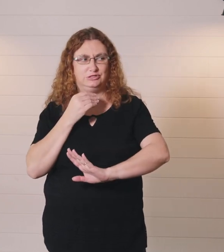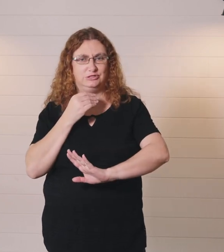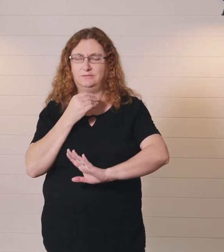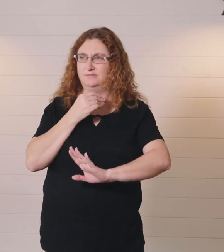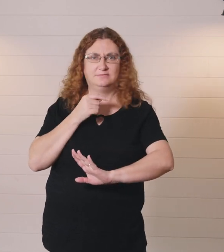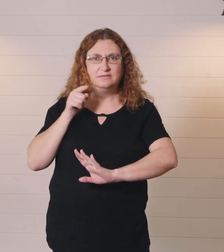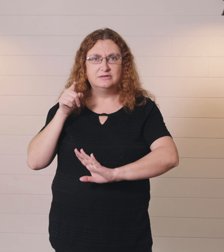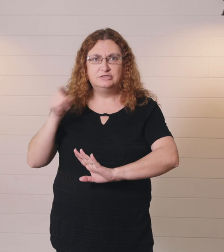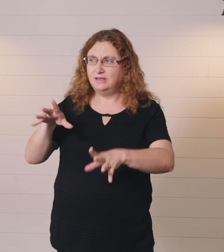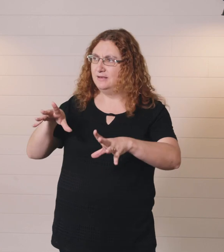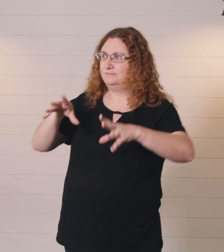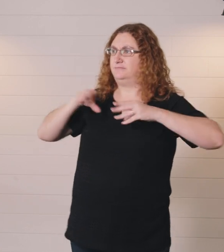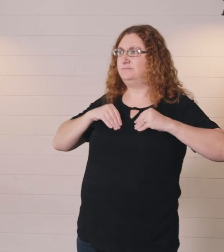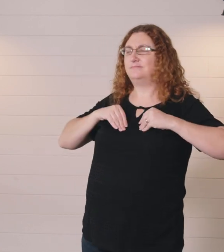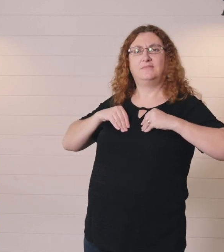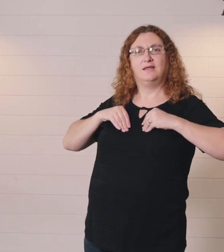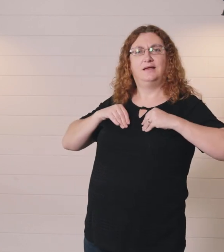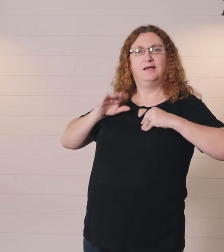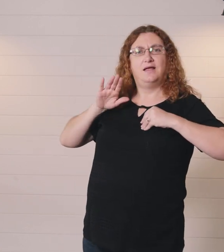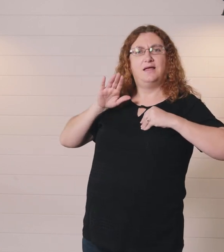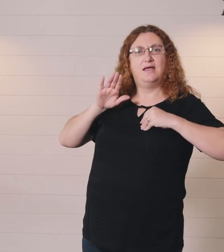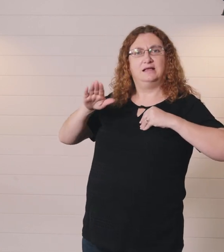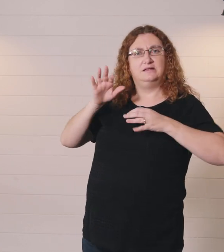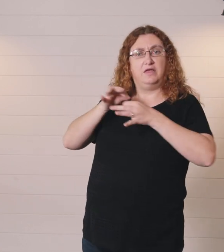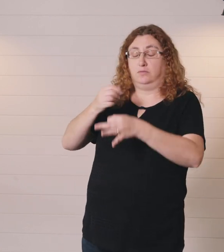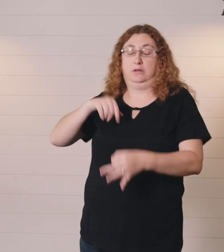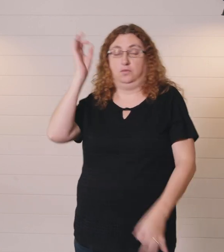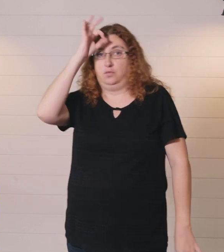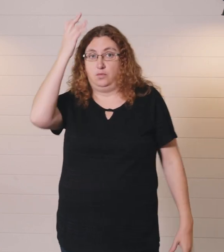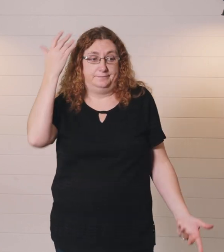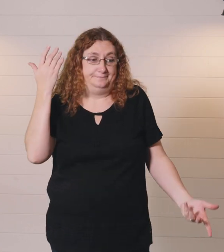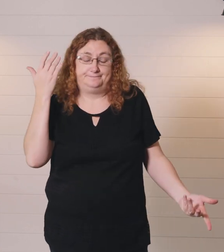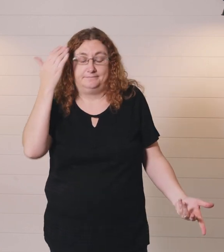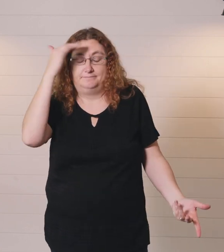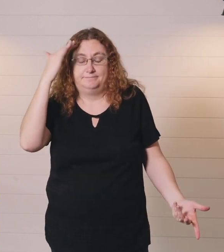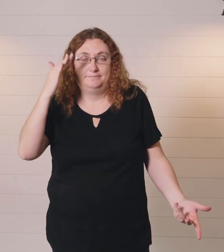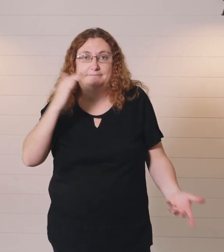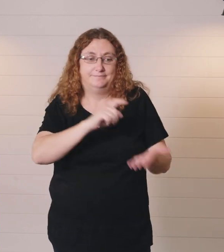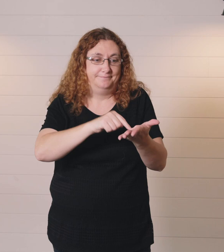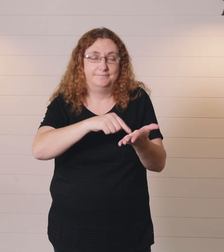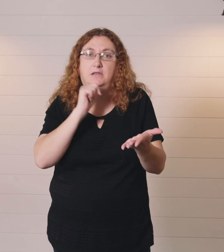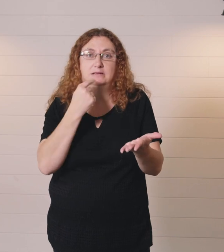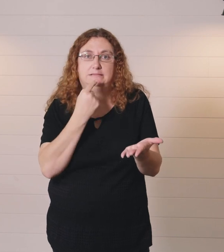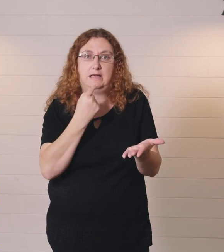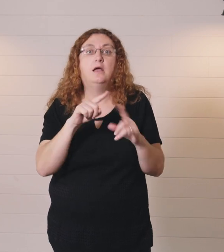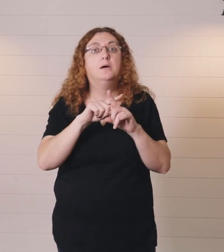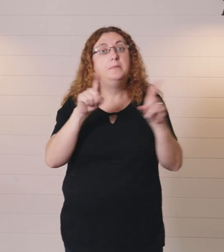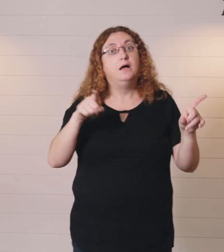Judaism? Did she take Solomon's faith as her own? And of course, we don't know for certain. The text don't tell